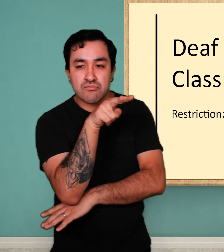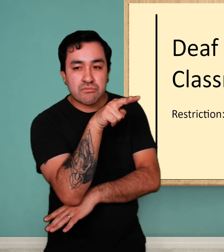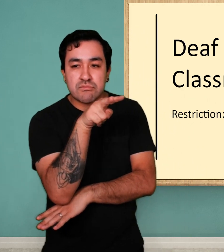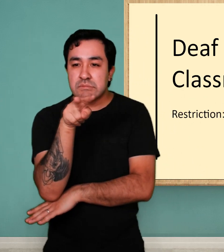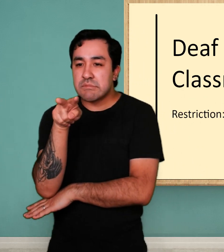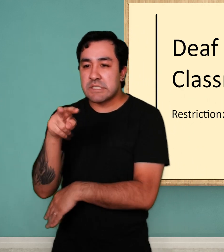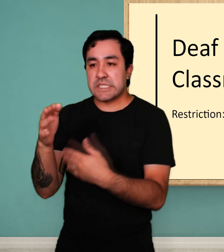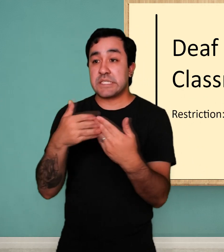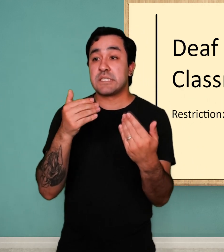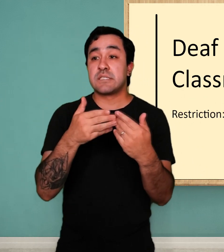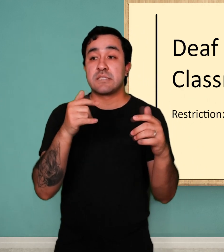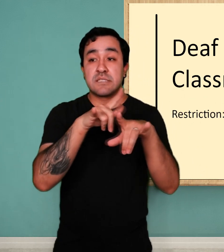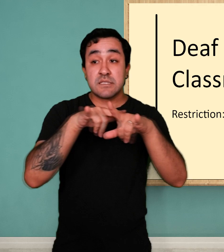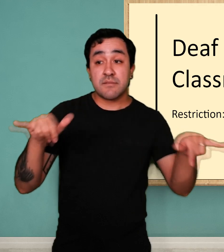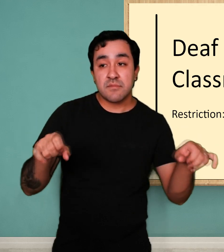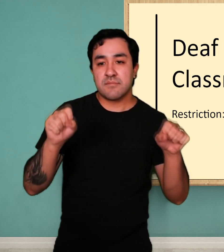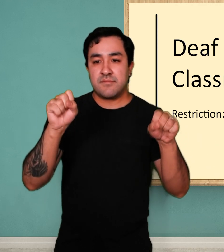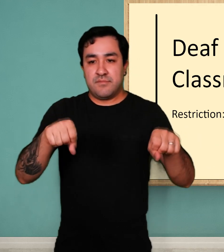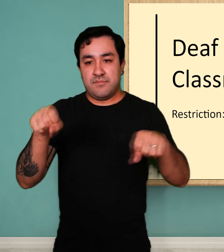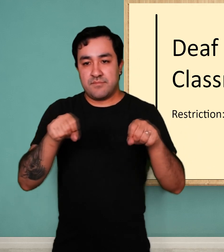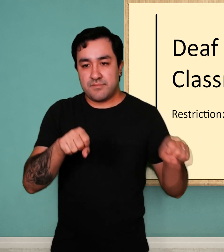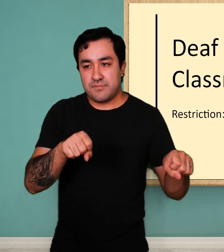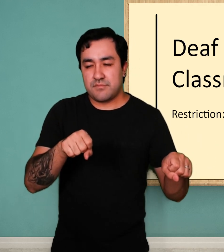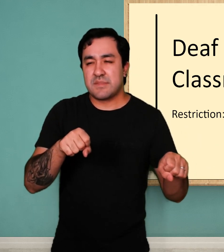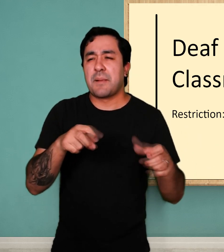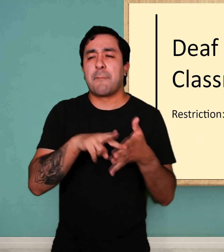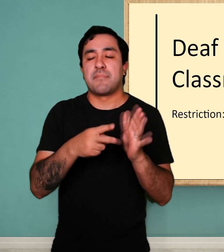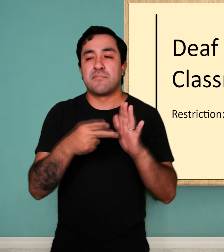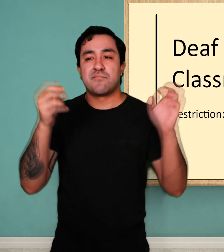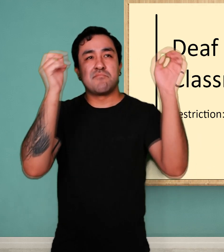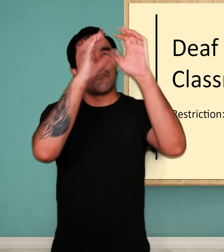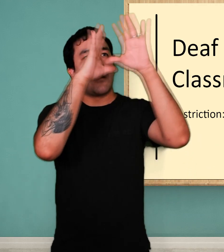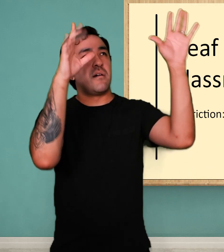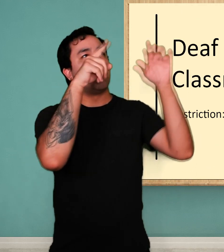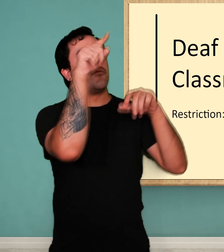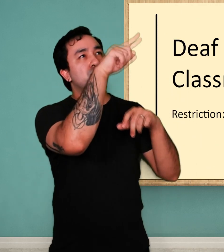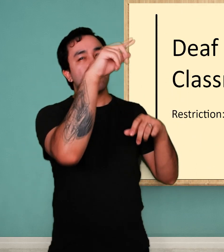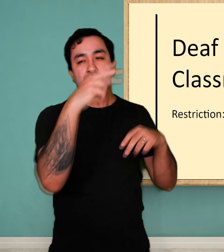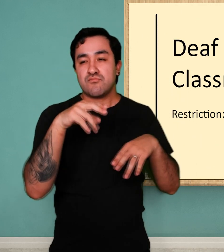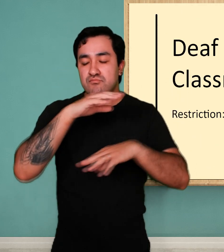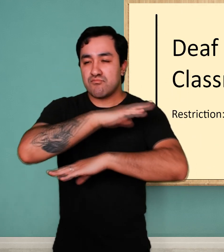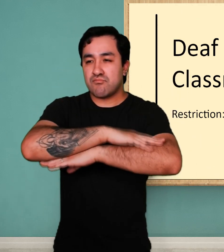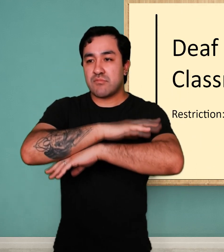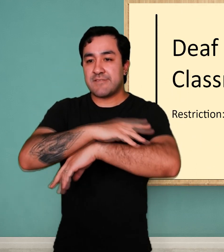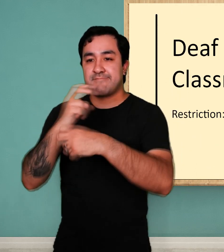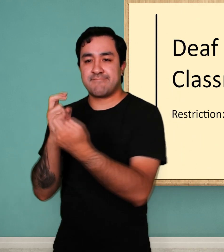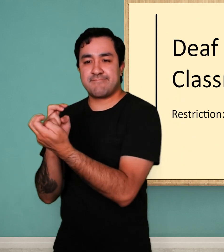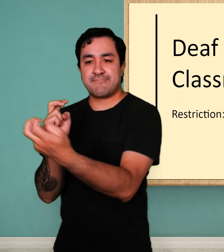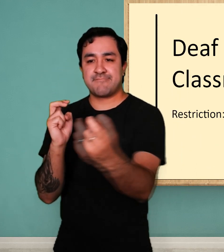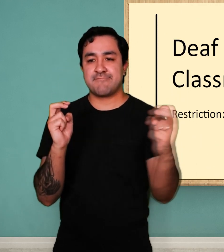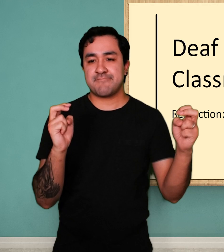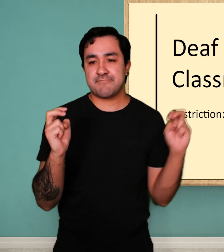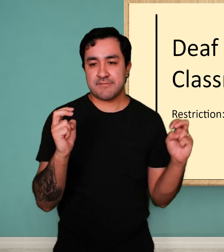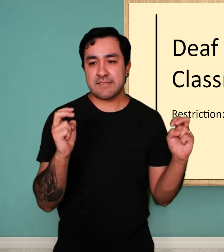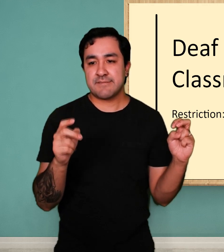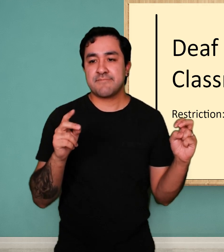time. The ideal arrangement often means a U-shaped pattern is the most beneficial. However, there are still some negatives to